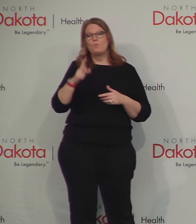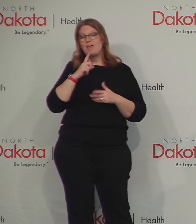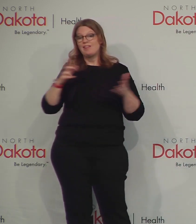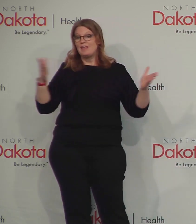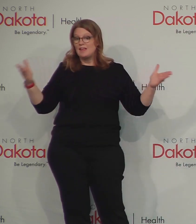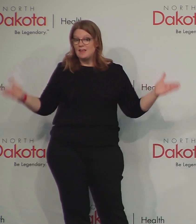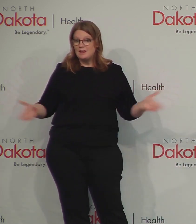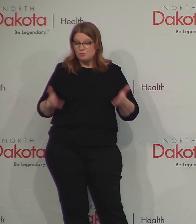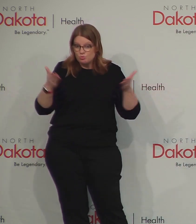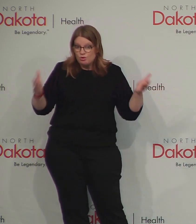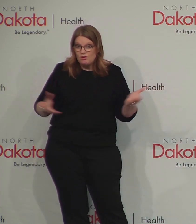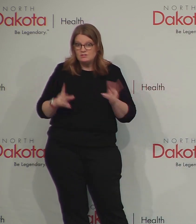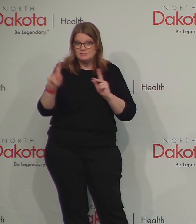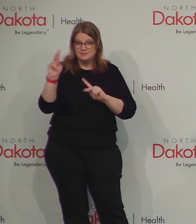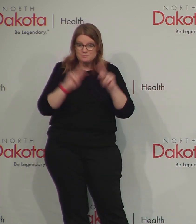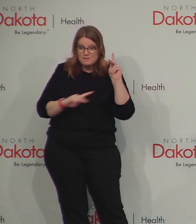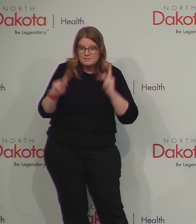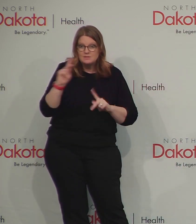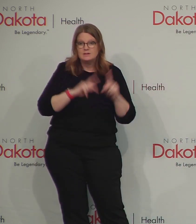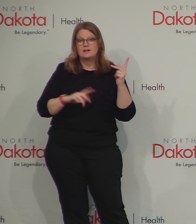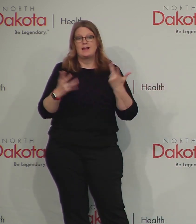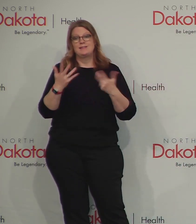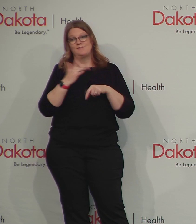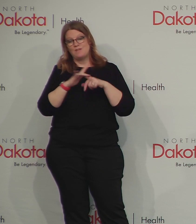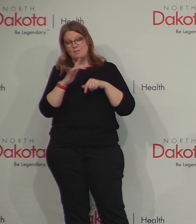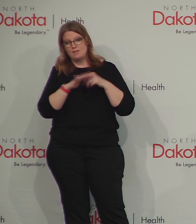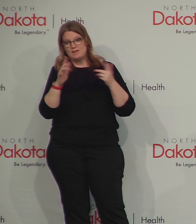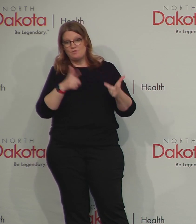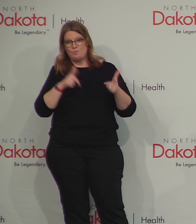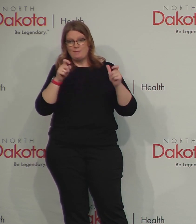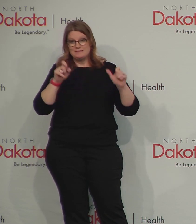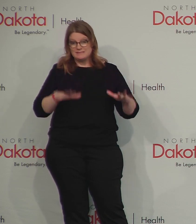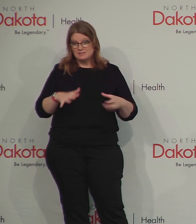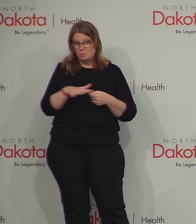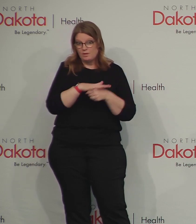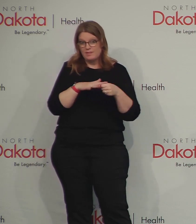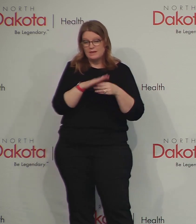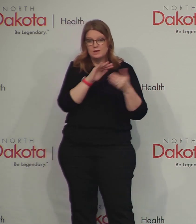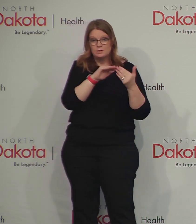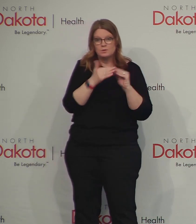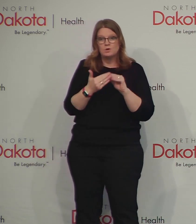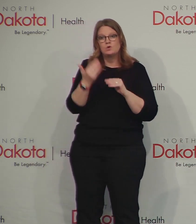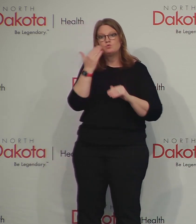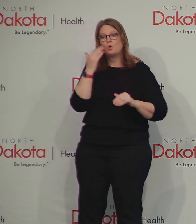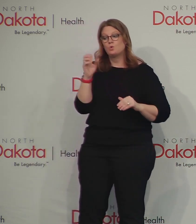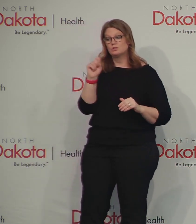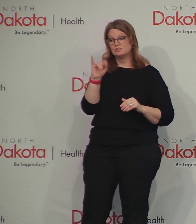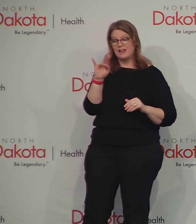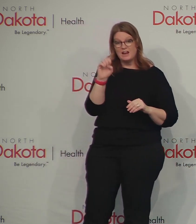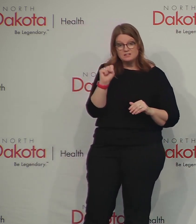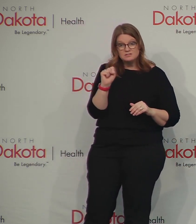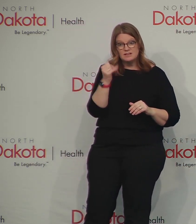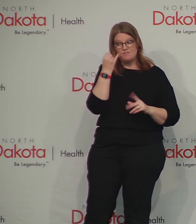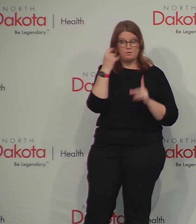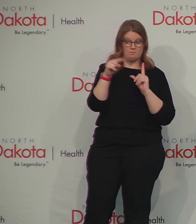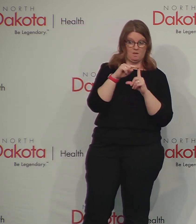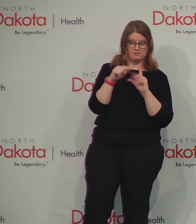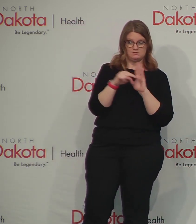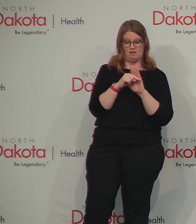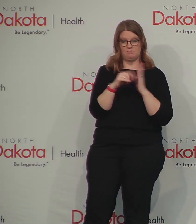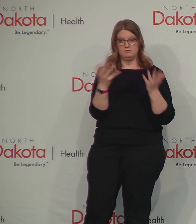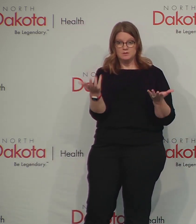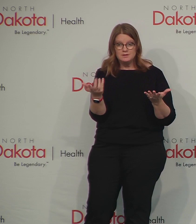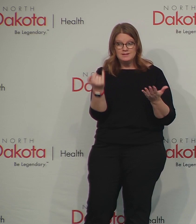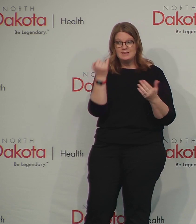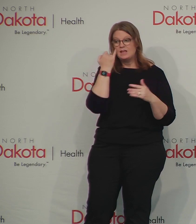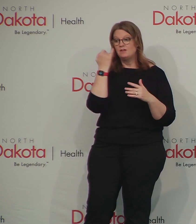pay attention about the availability of rapid testing in your community. Know your status, particularly if you're going to have, if you're going to see